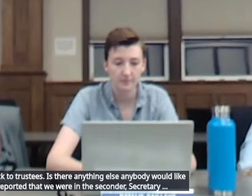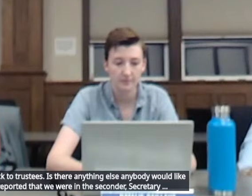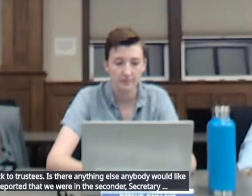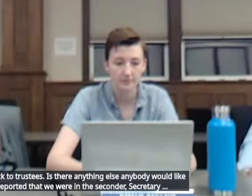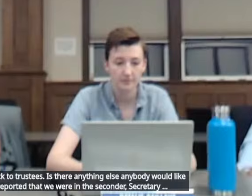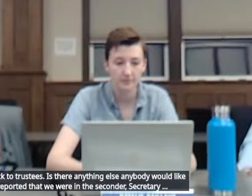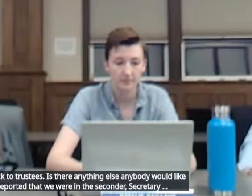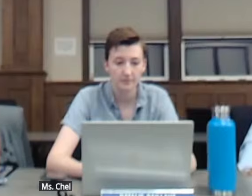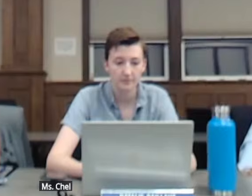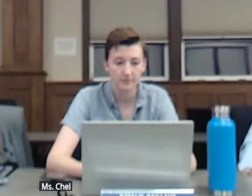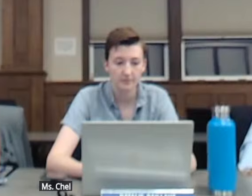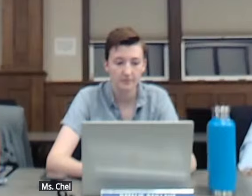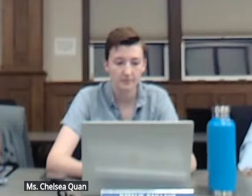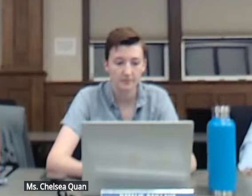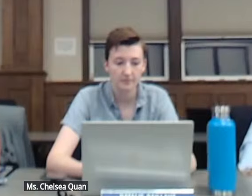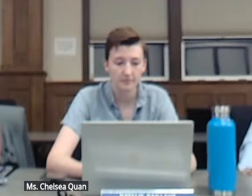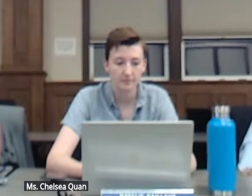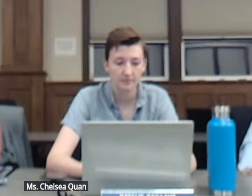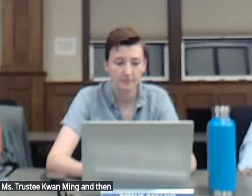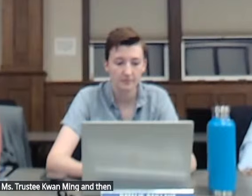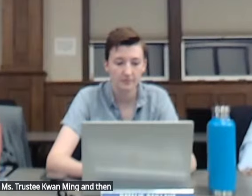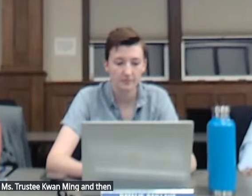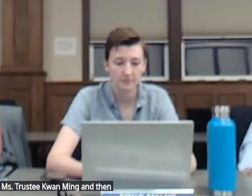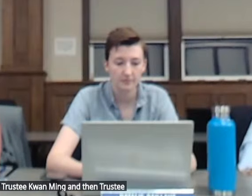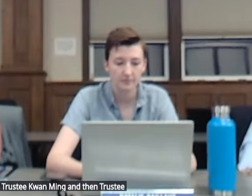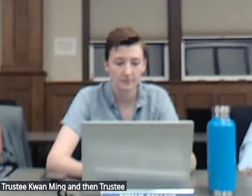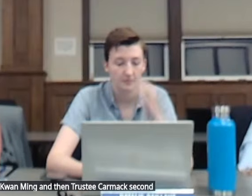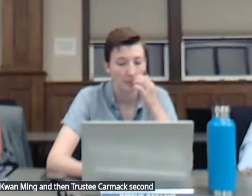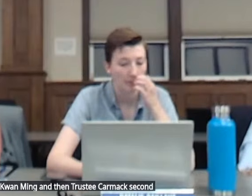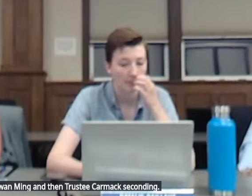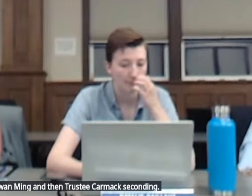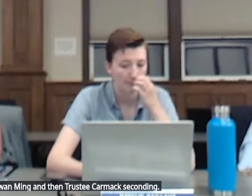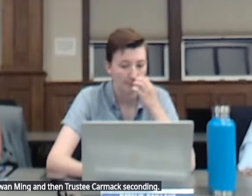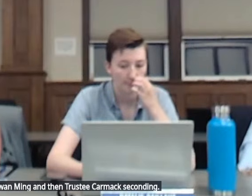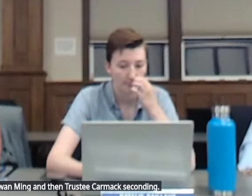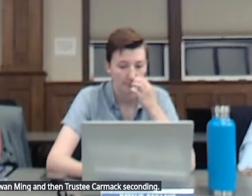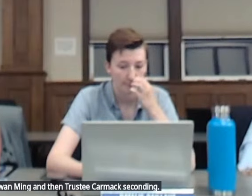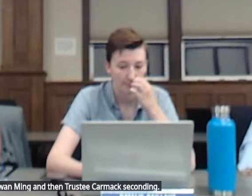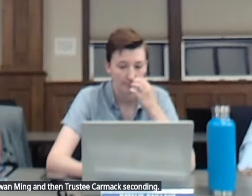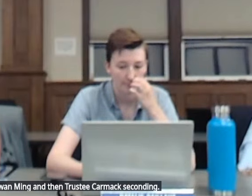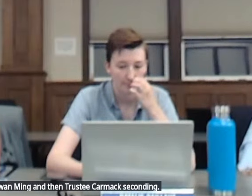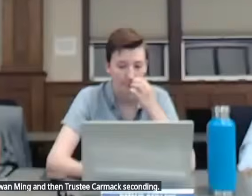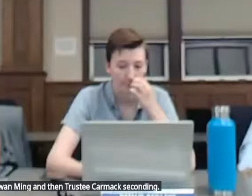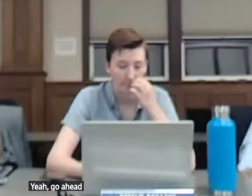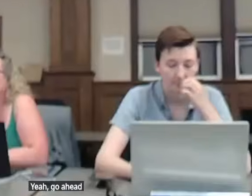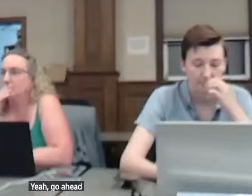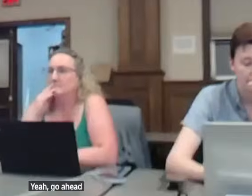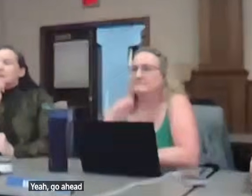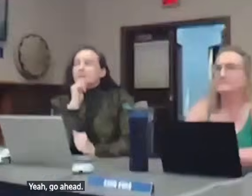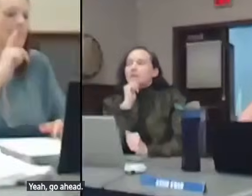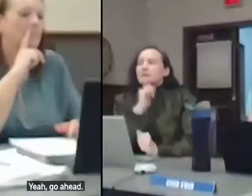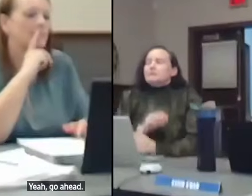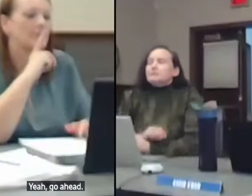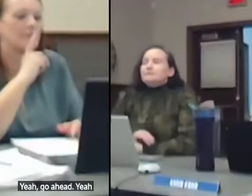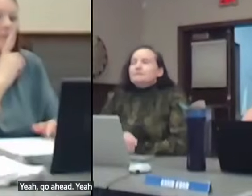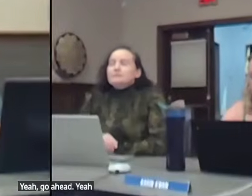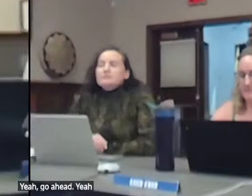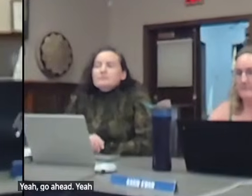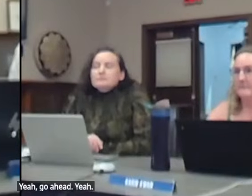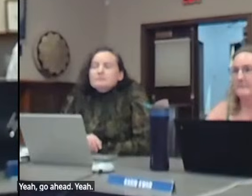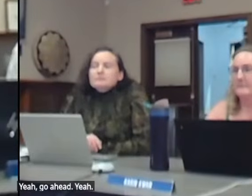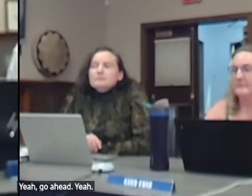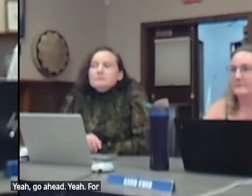There's Trustee Kwan moving and then Trustee Carmichael seconding. Yeah, go ahead, question, yeah. For